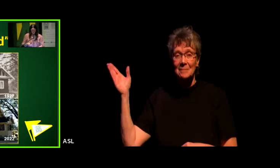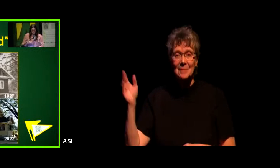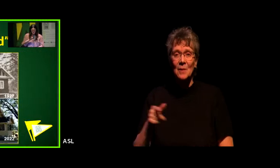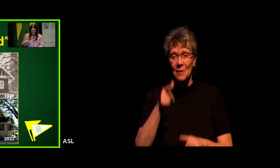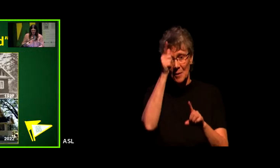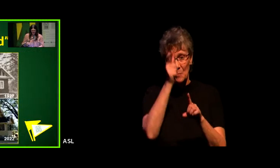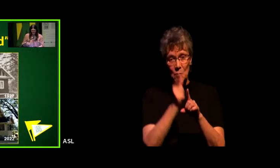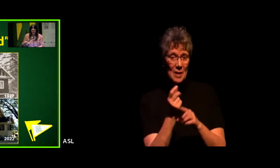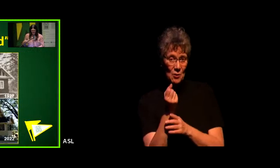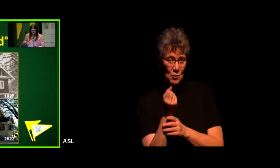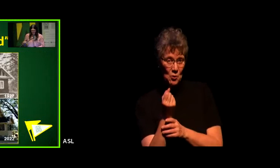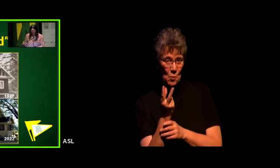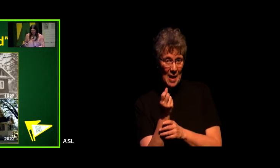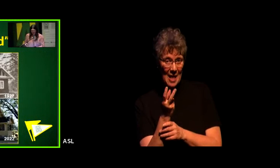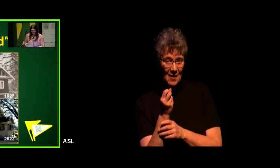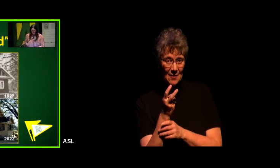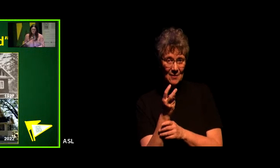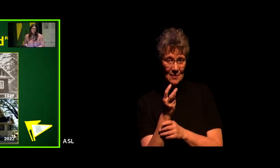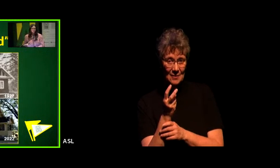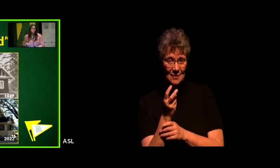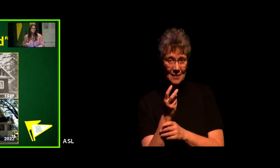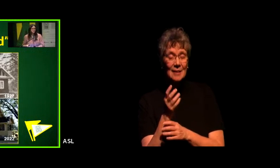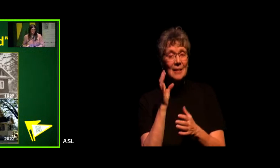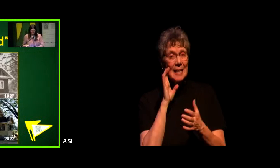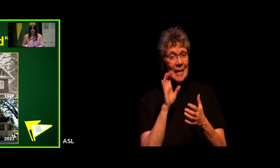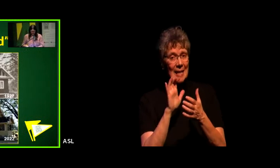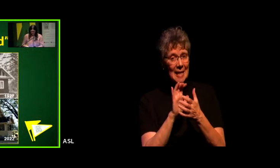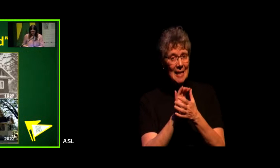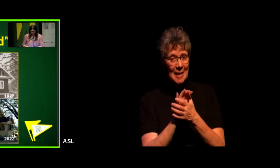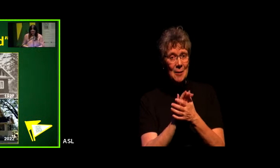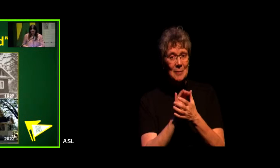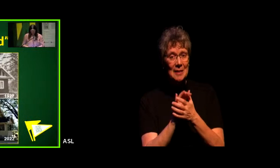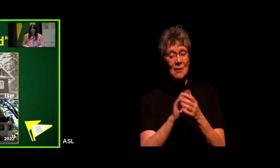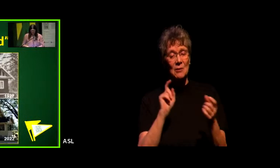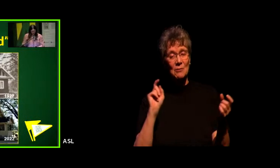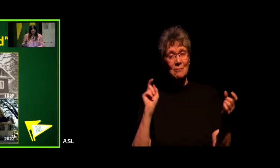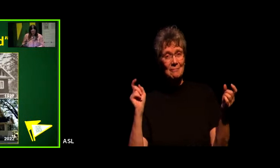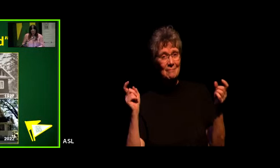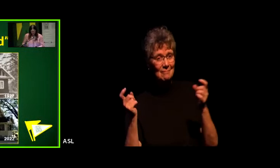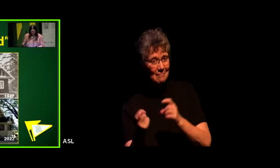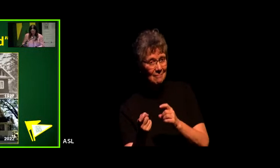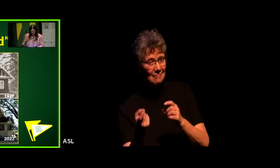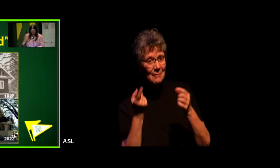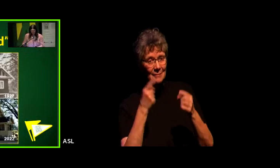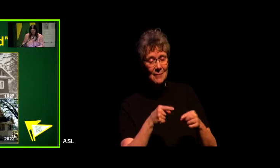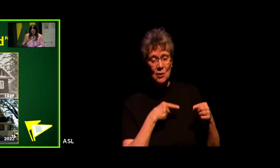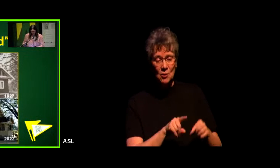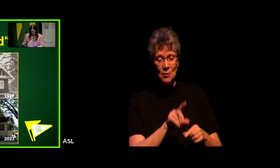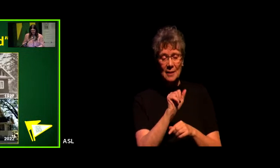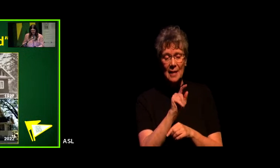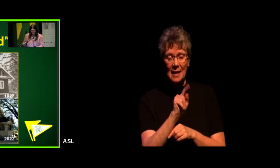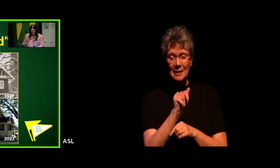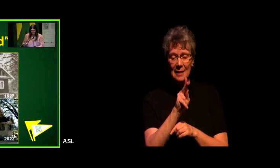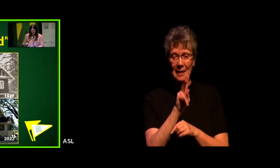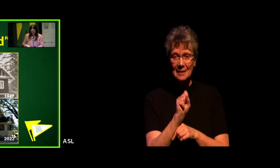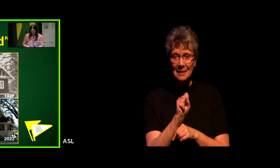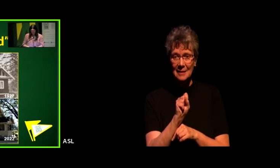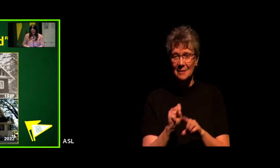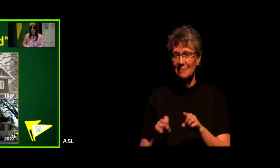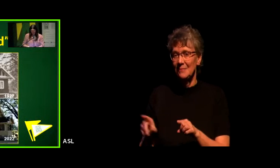of transitioning humanity into New Age had actually started during the time of Atlantis. Brief background info, Brother 12 adhered to